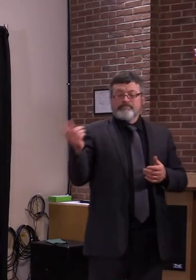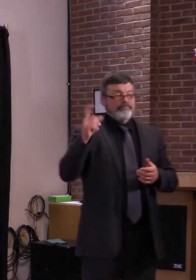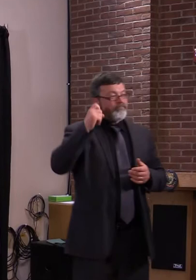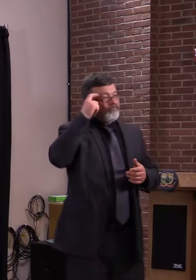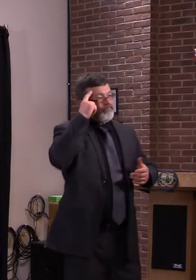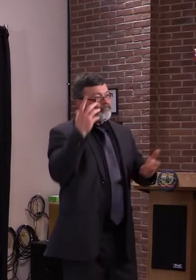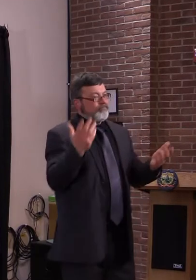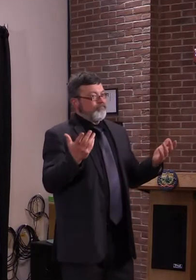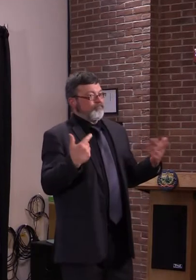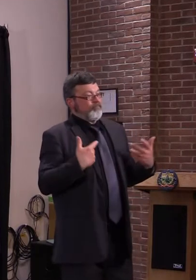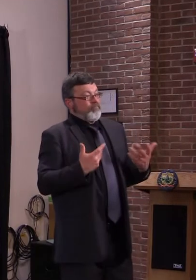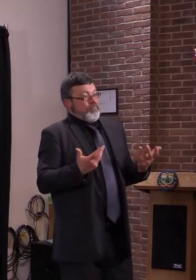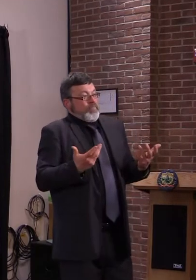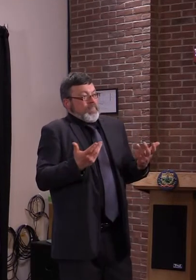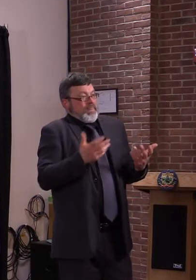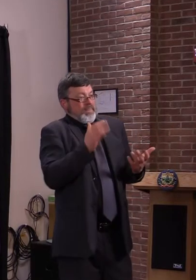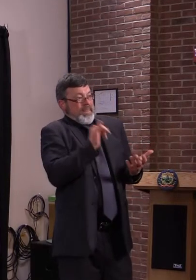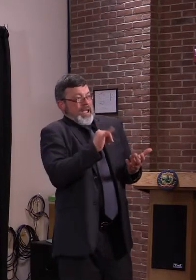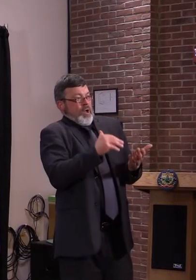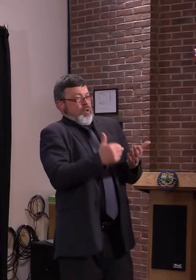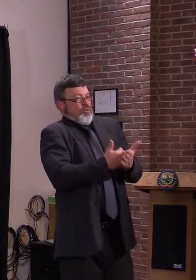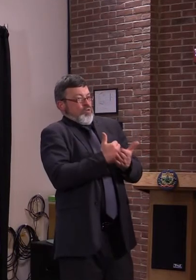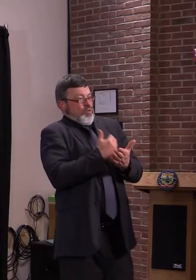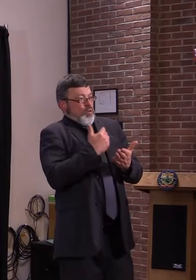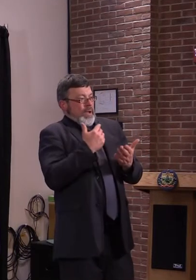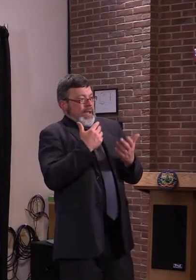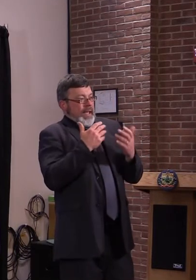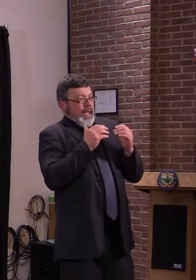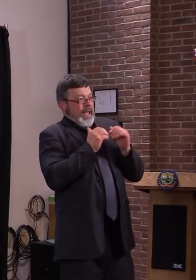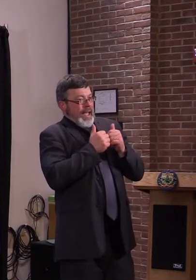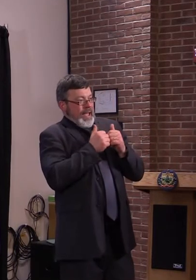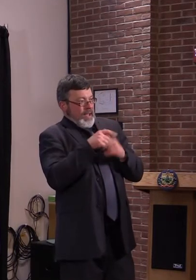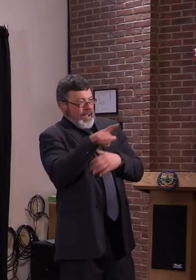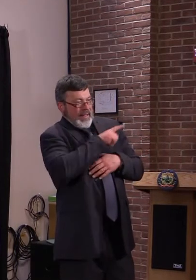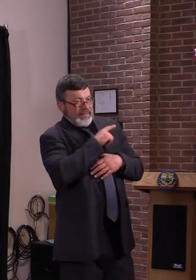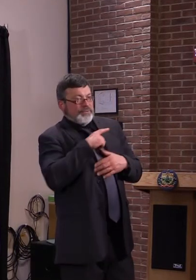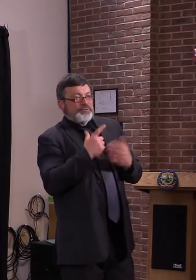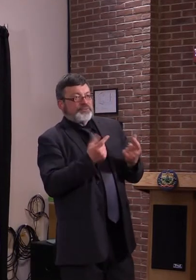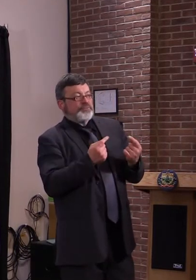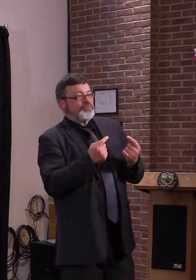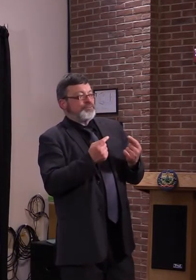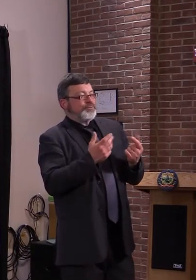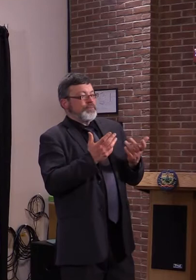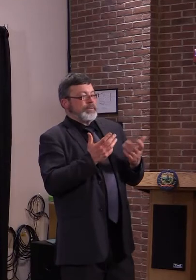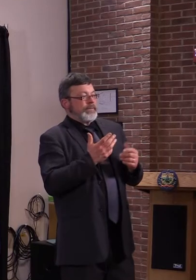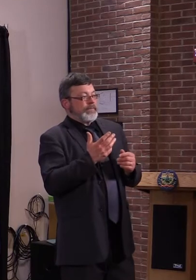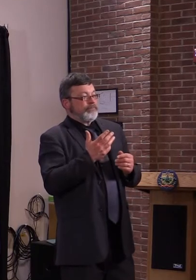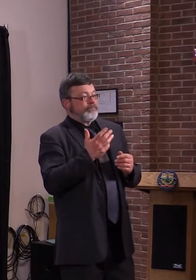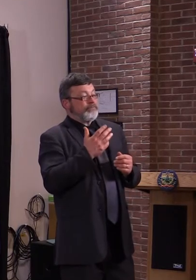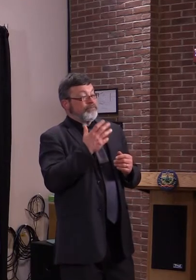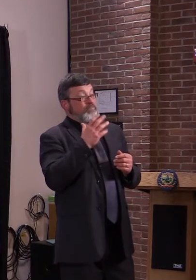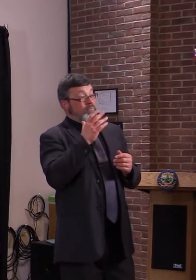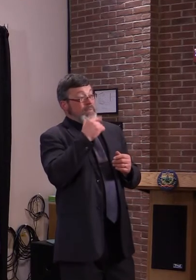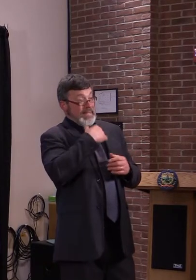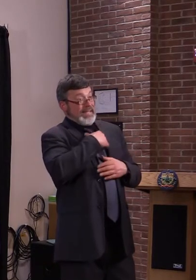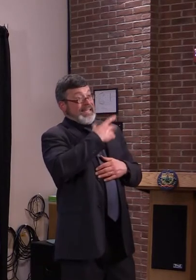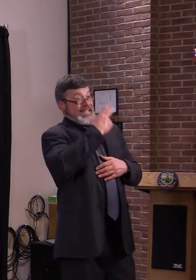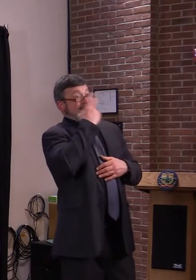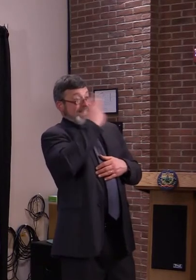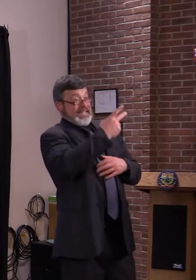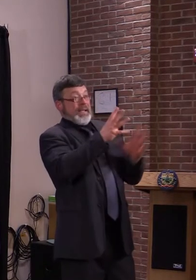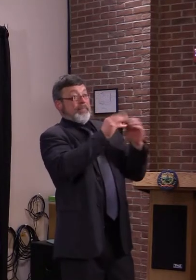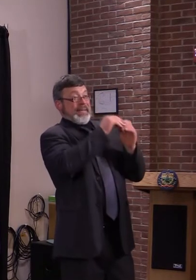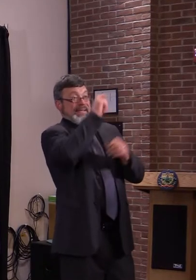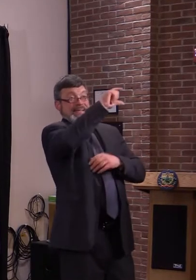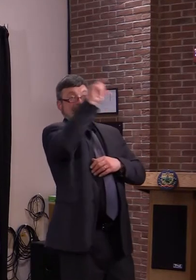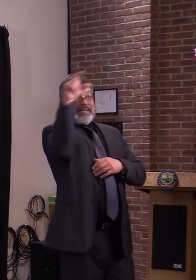territory for the legislature, and having at least the proceedings be visible to anyone who wants to log in